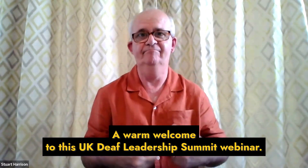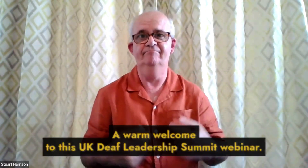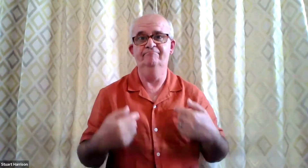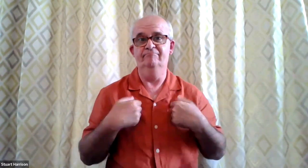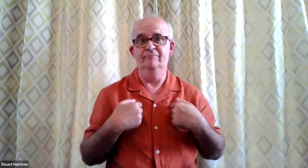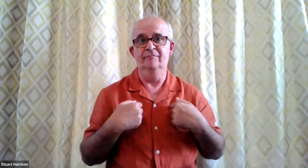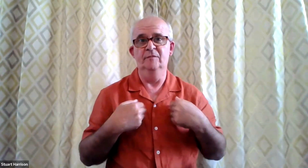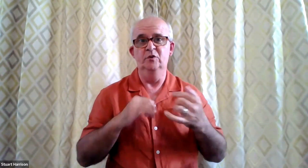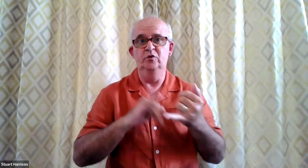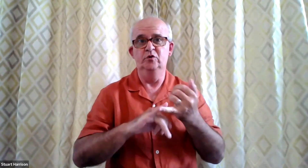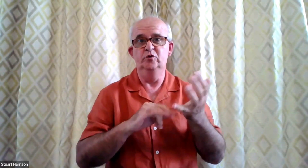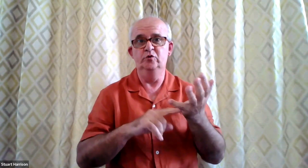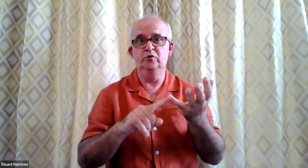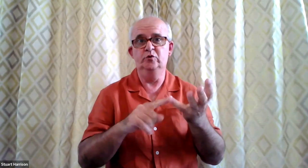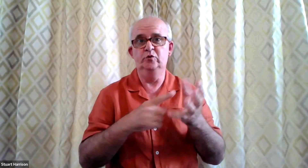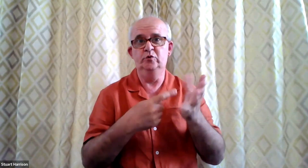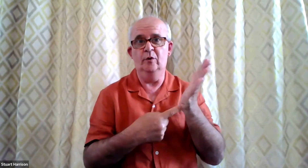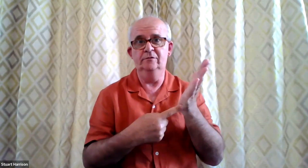webinar.